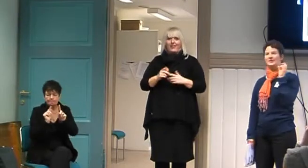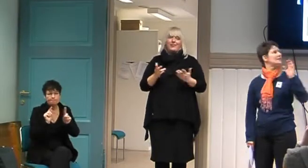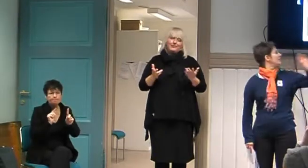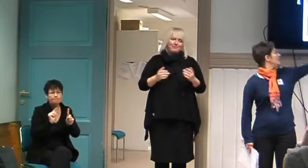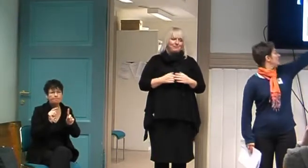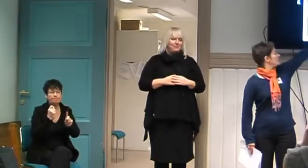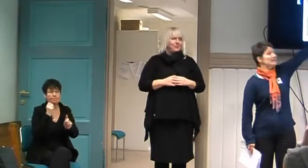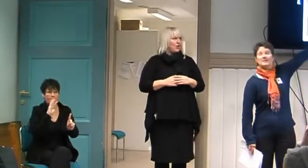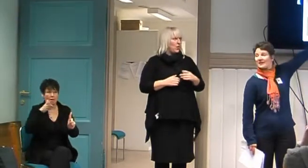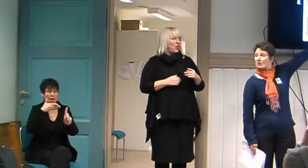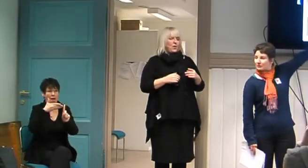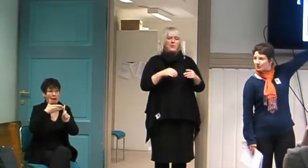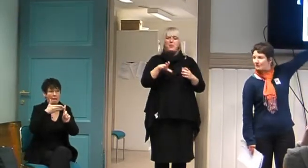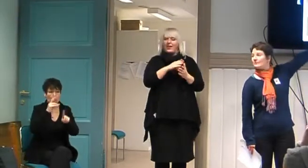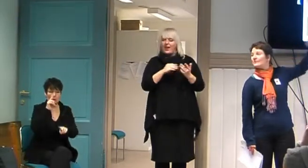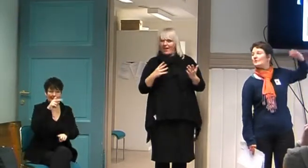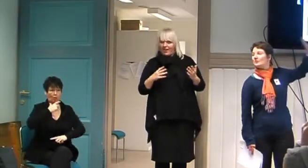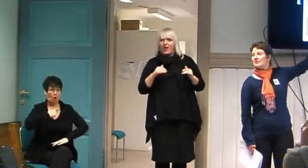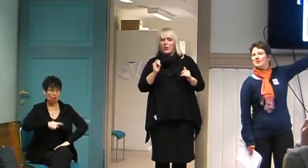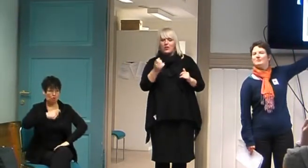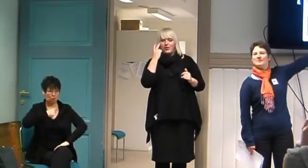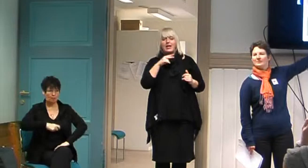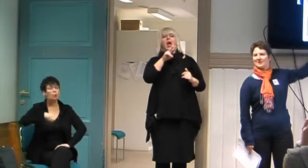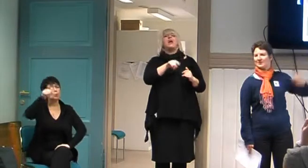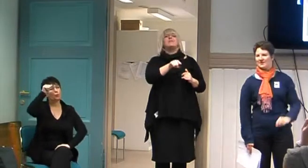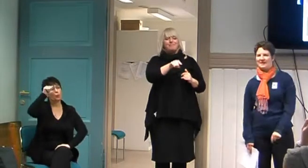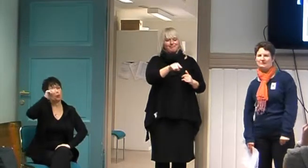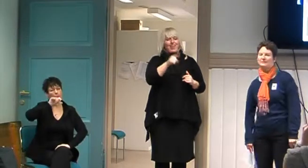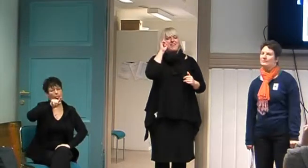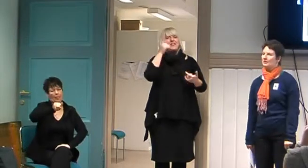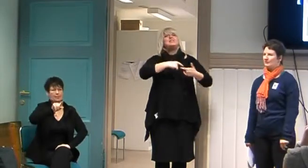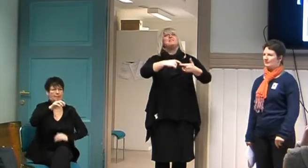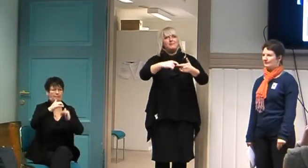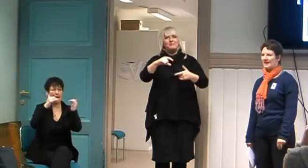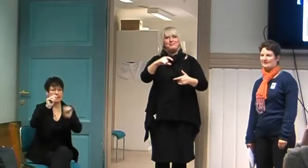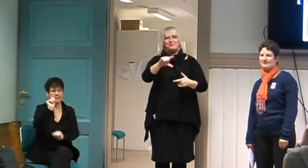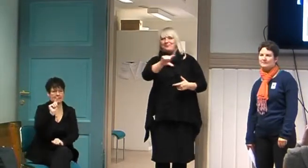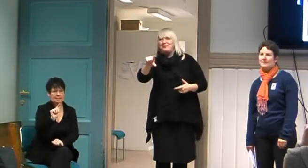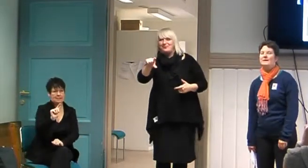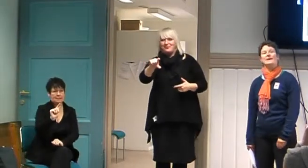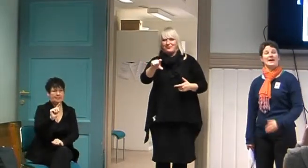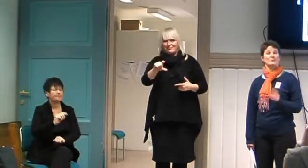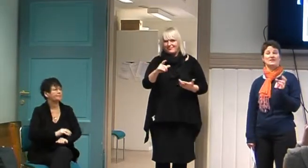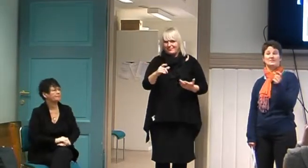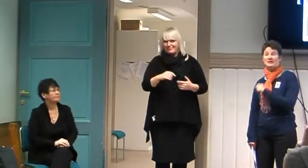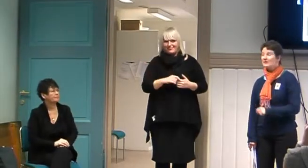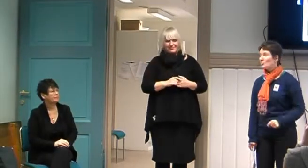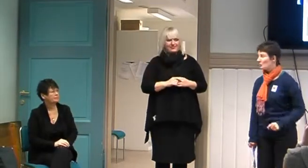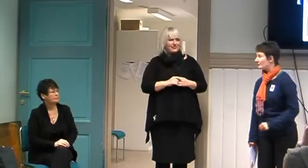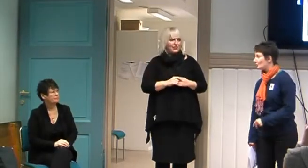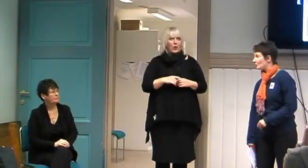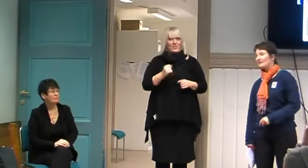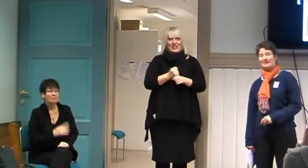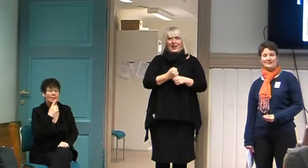that you see that costume, you know the information is about Kew Palace. And we did win an